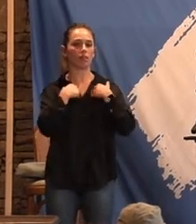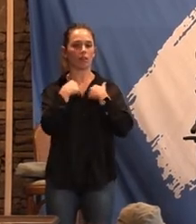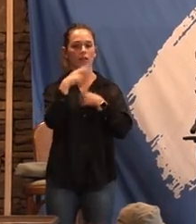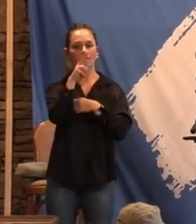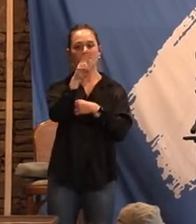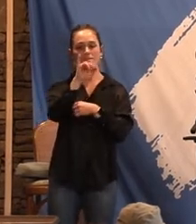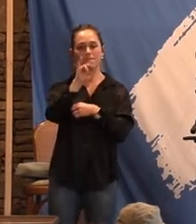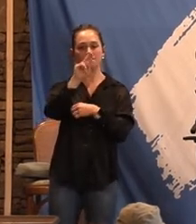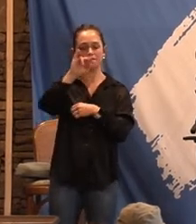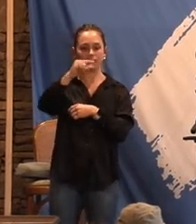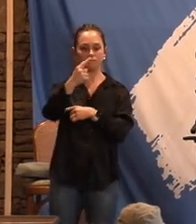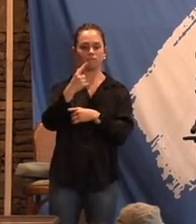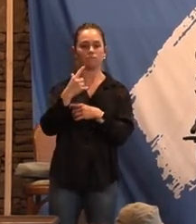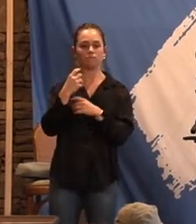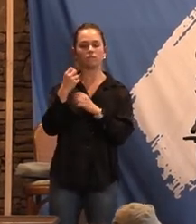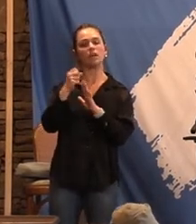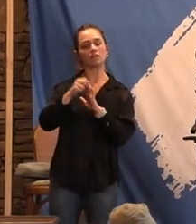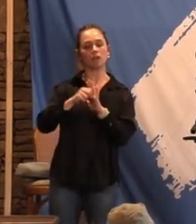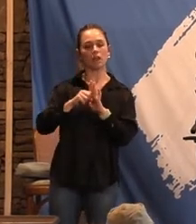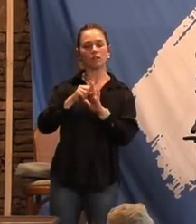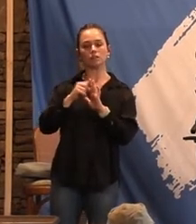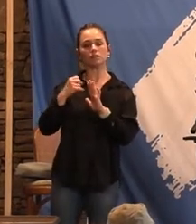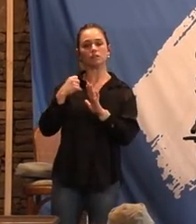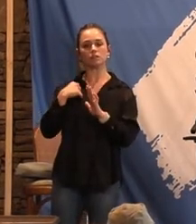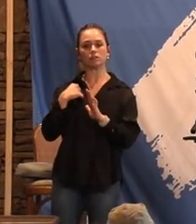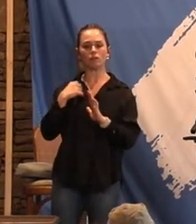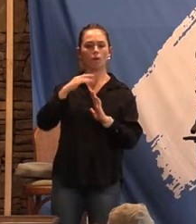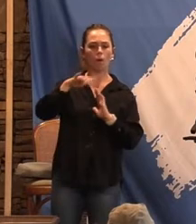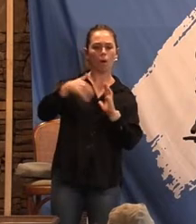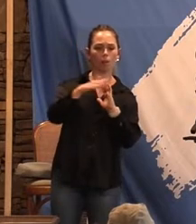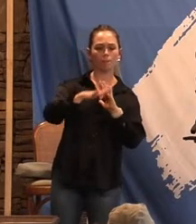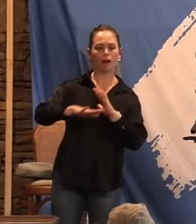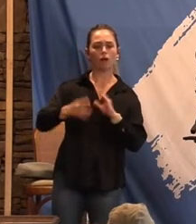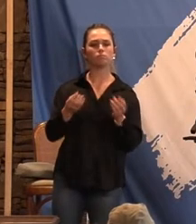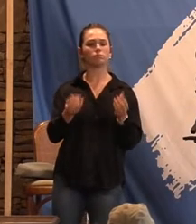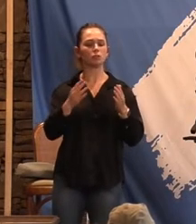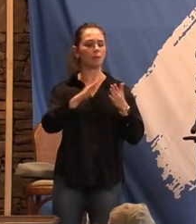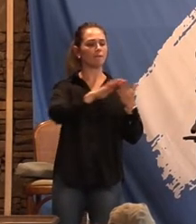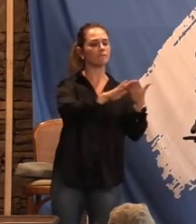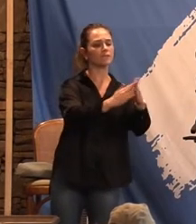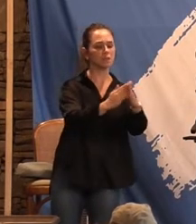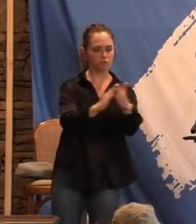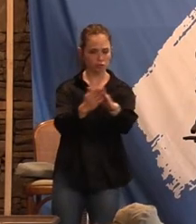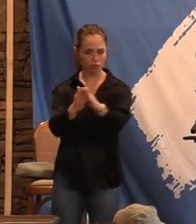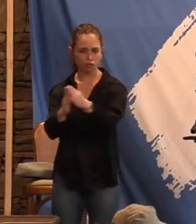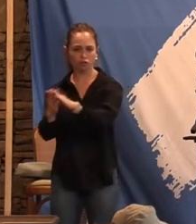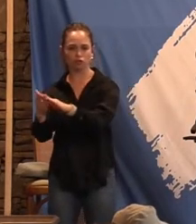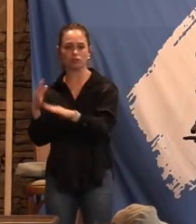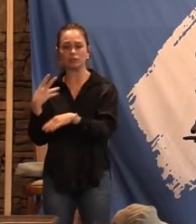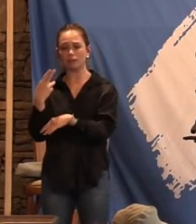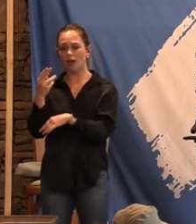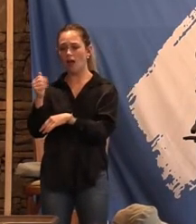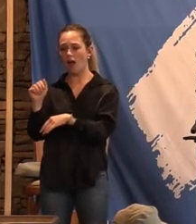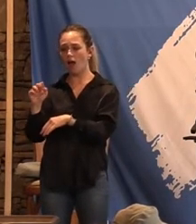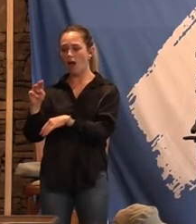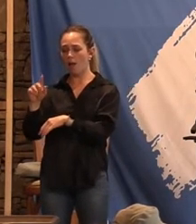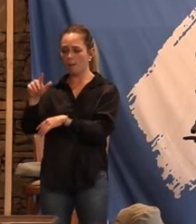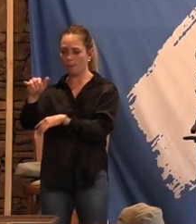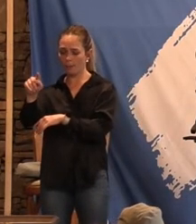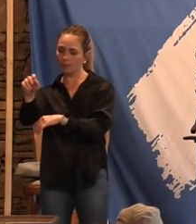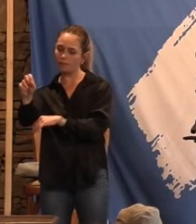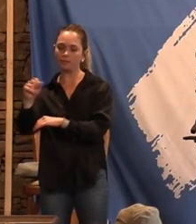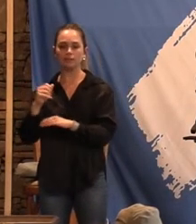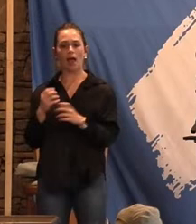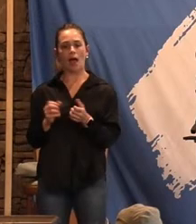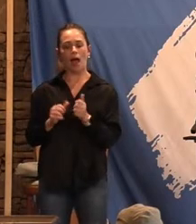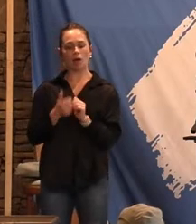Viking Age all over, and it told a lot about villages and towns and hamlets and how